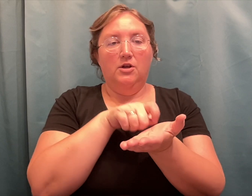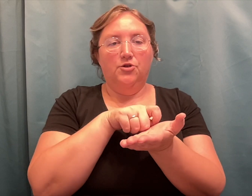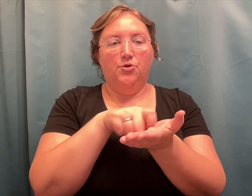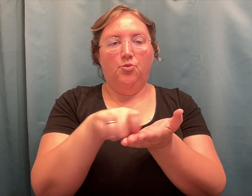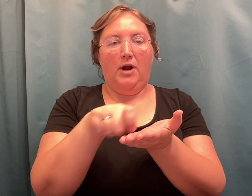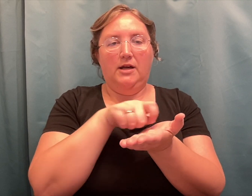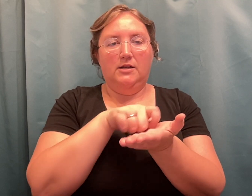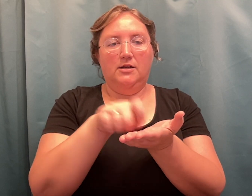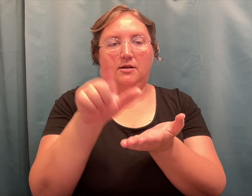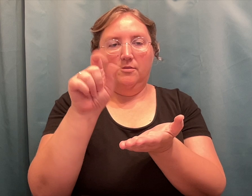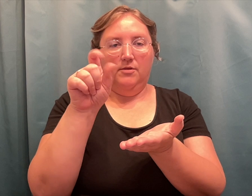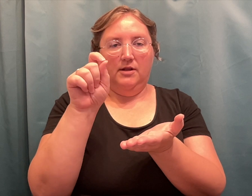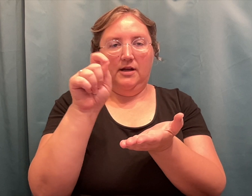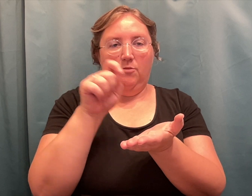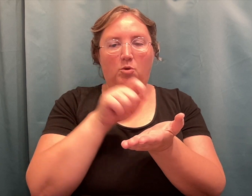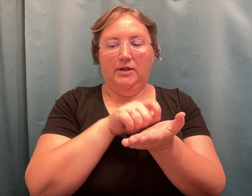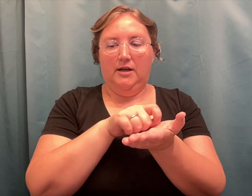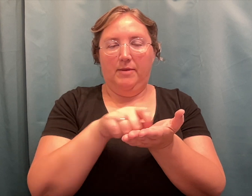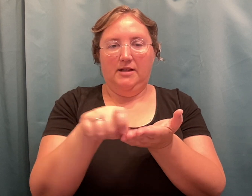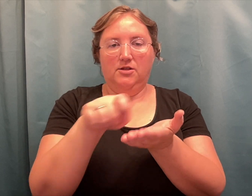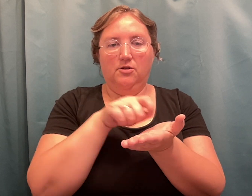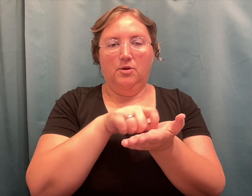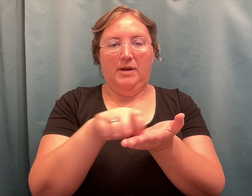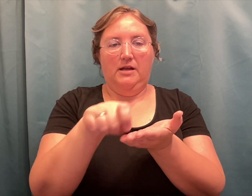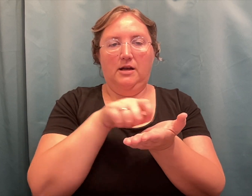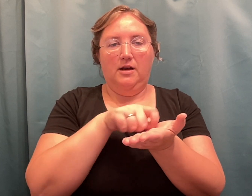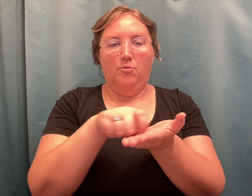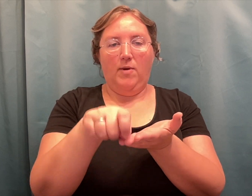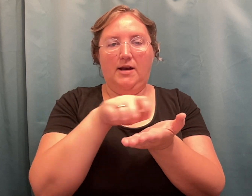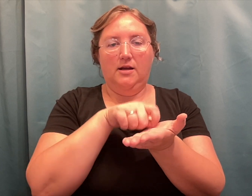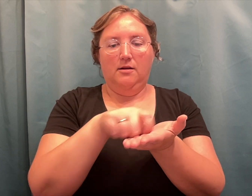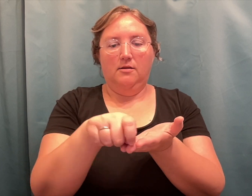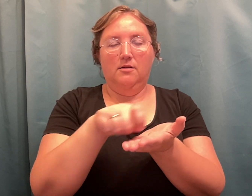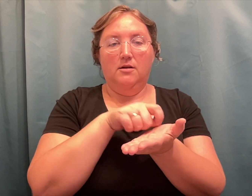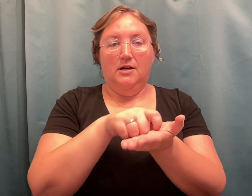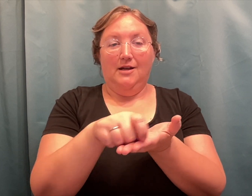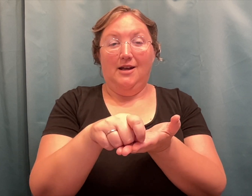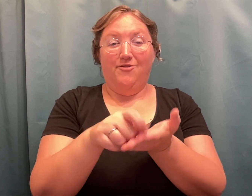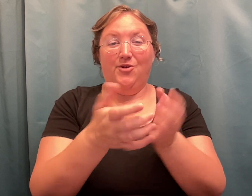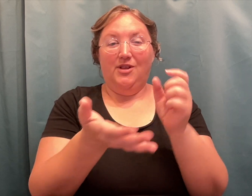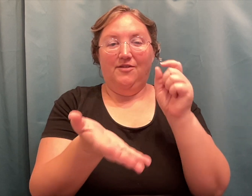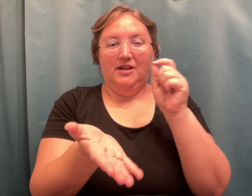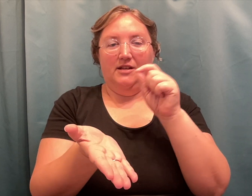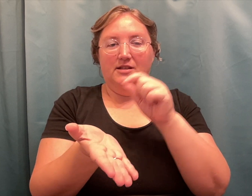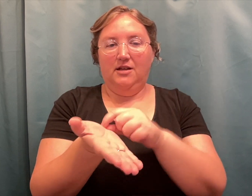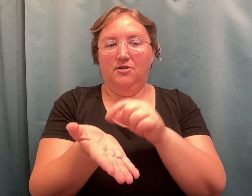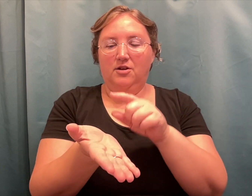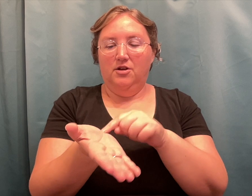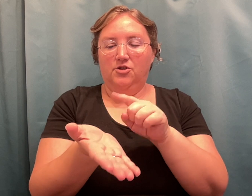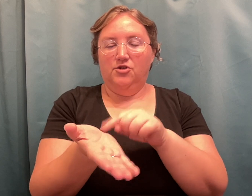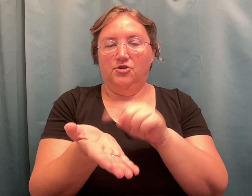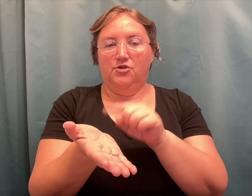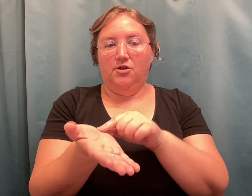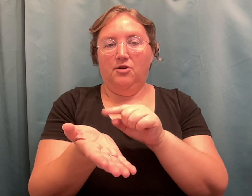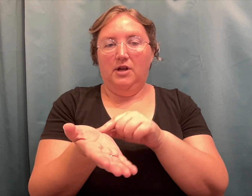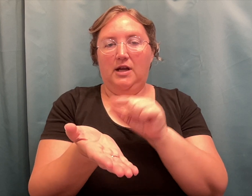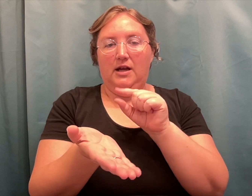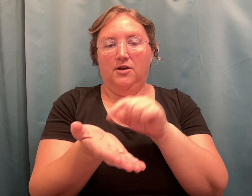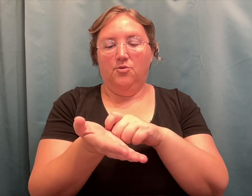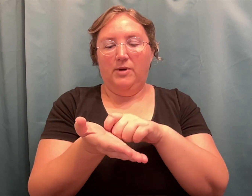To write, I'm holding a pencil or a pen and I'm writing. Again, if you're a left-handed signer, start at your wrist